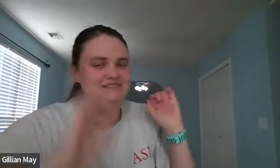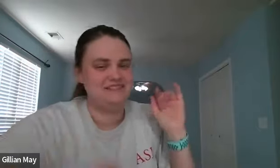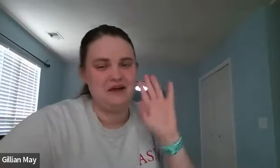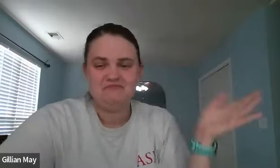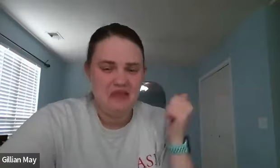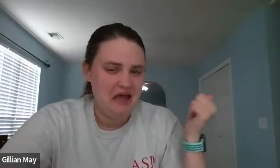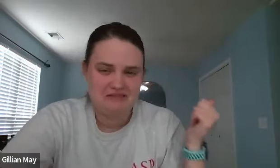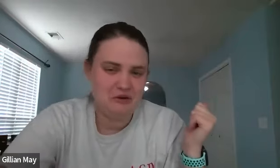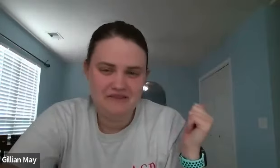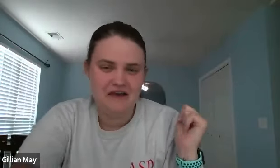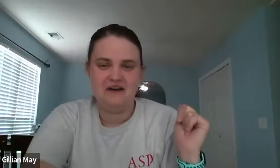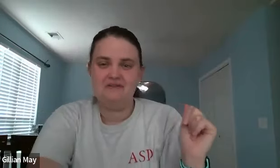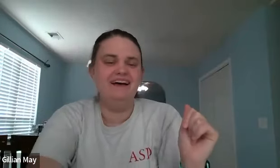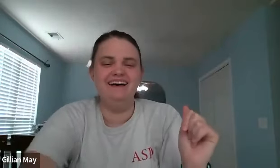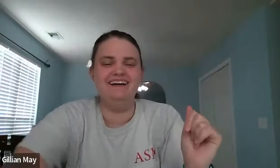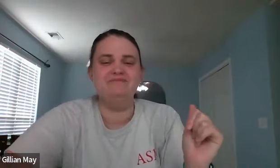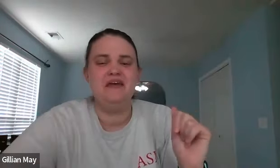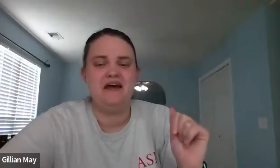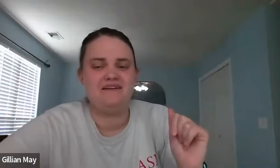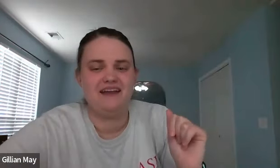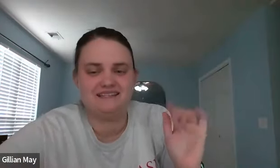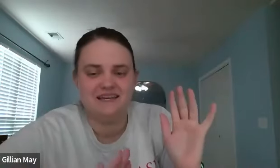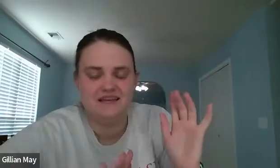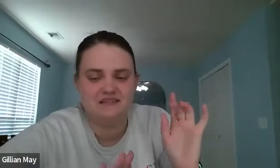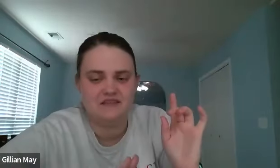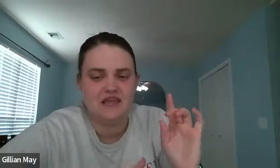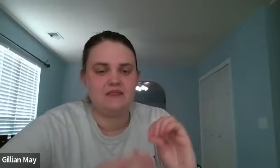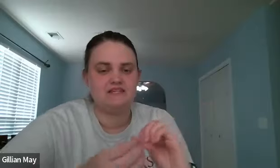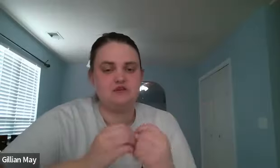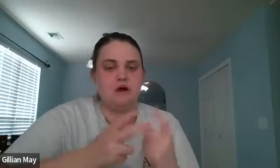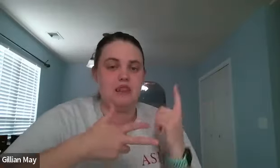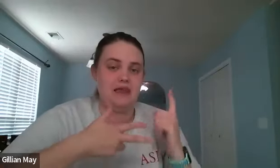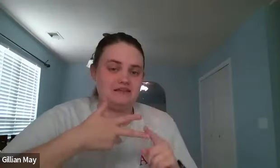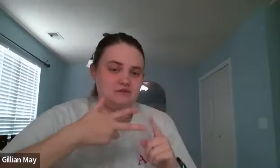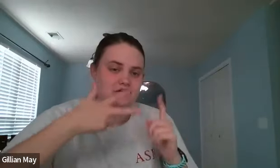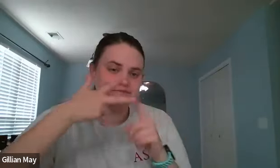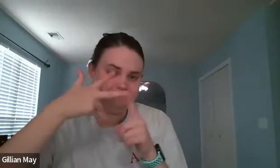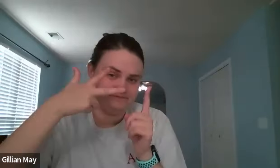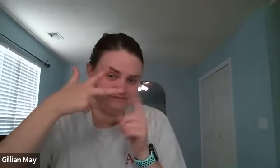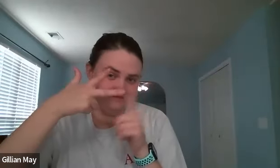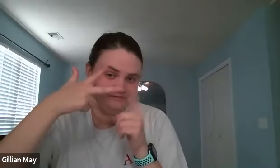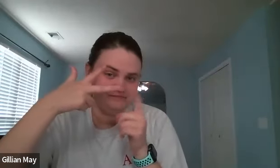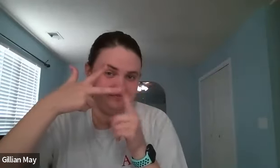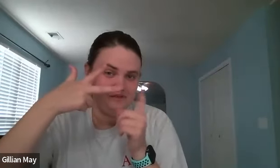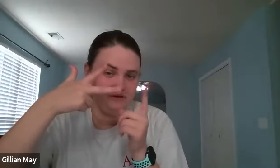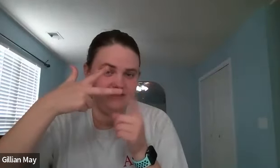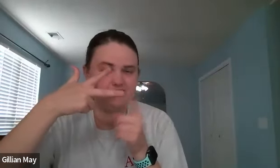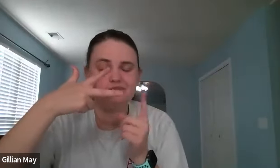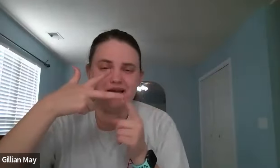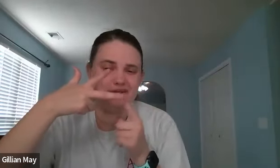So totally fine though. All right, so then let's do our last one. Okay, this one might be a